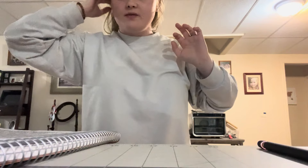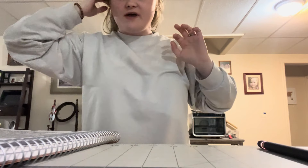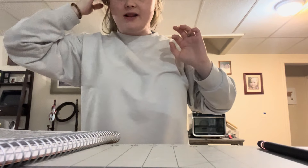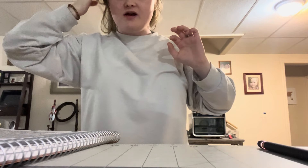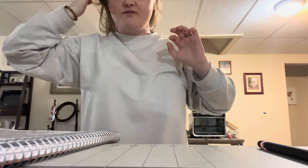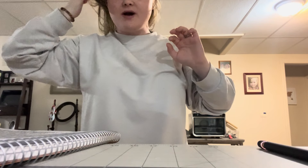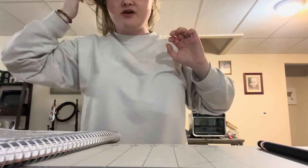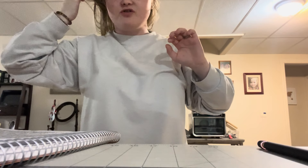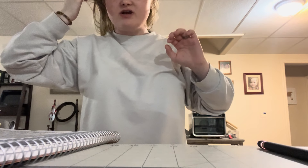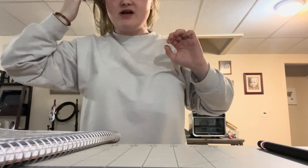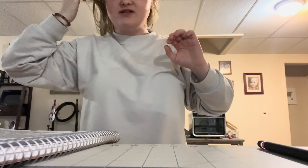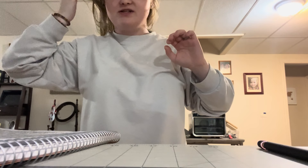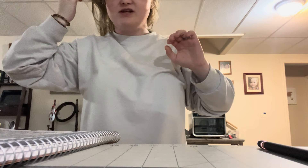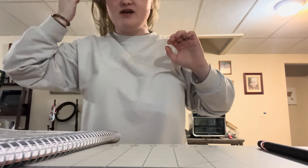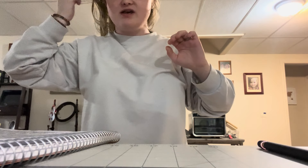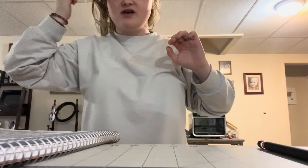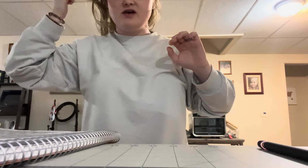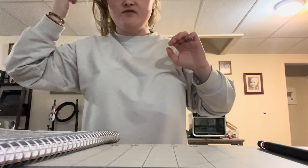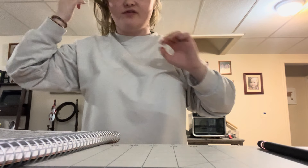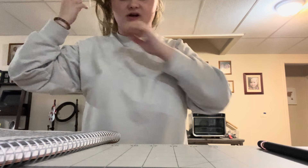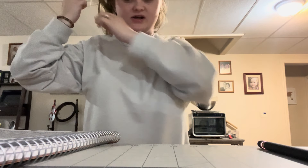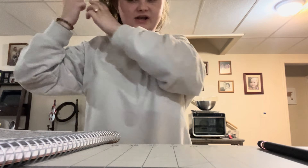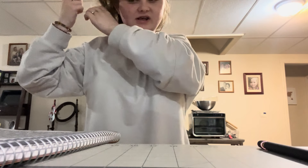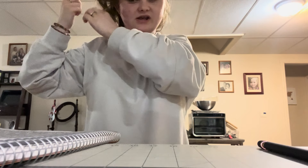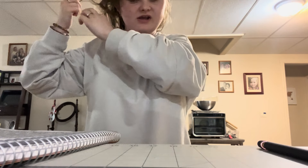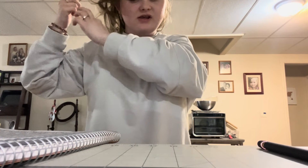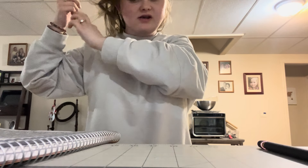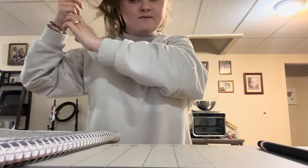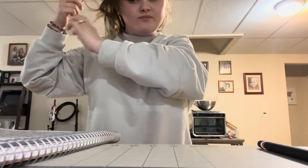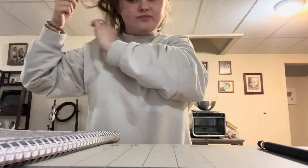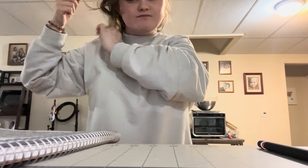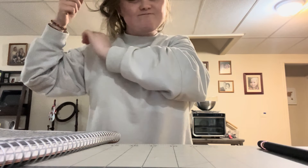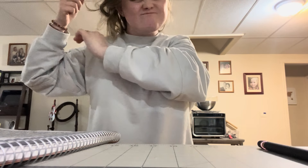that love my creativity.